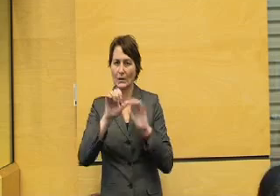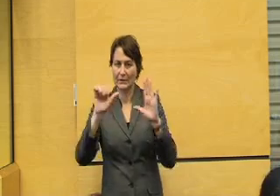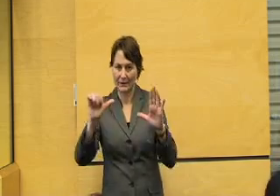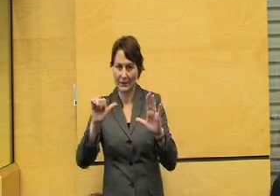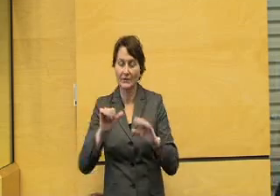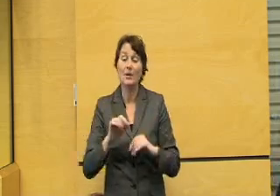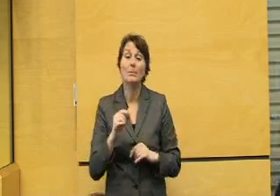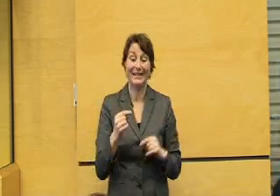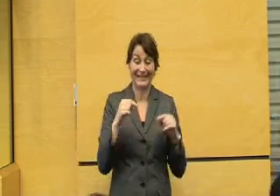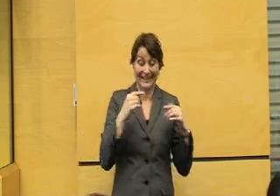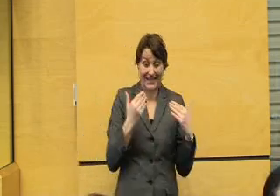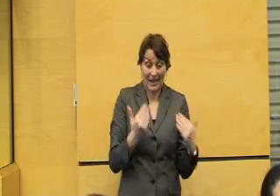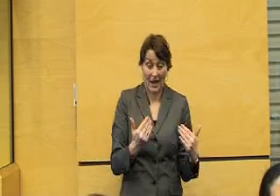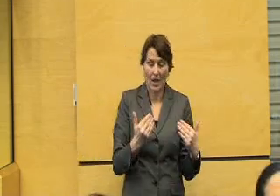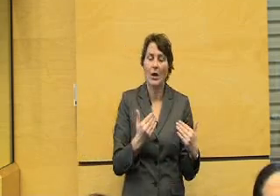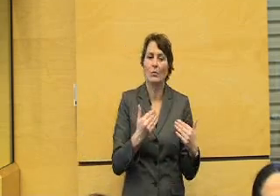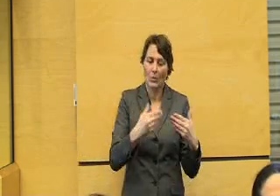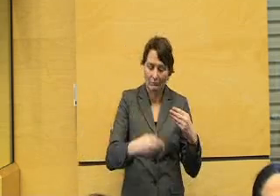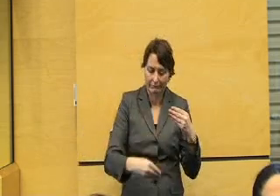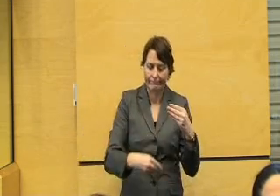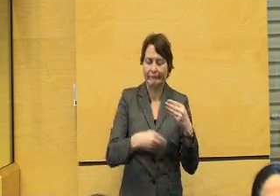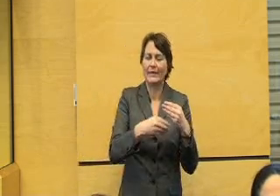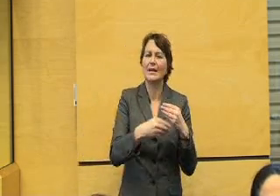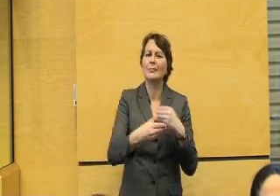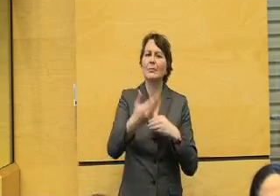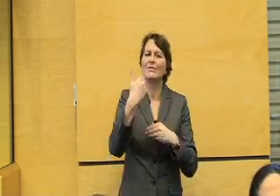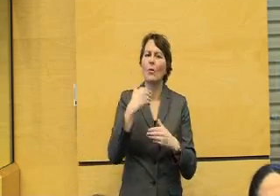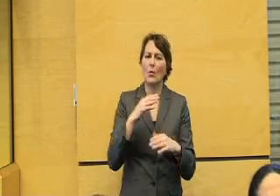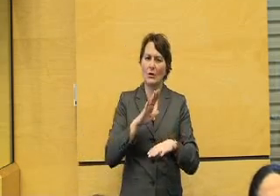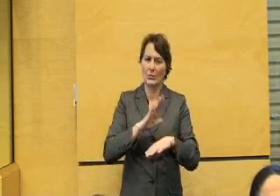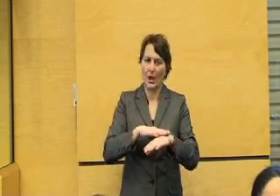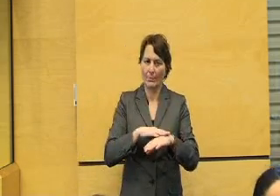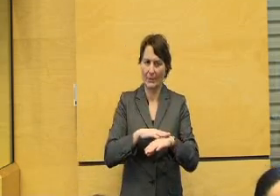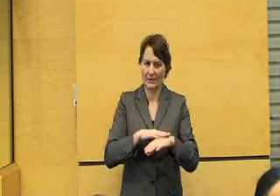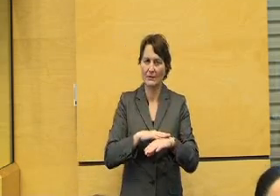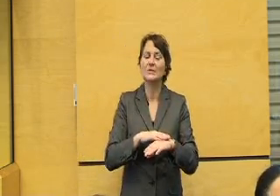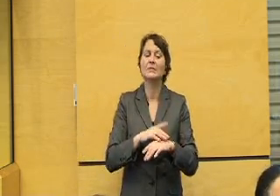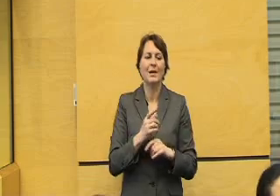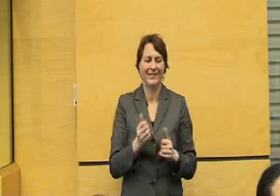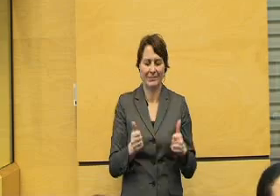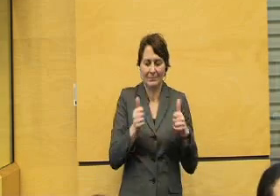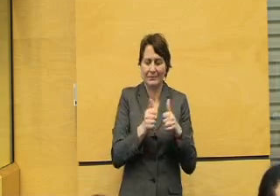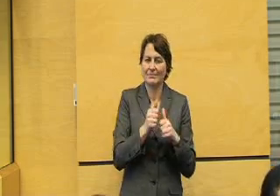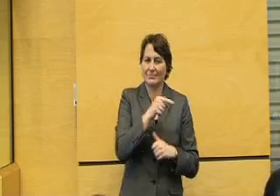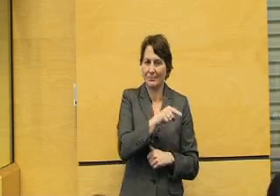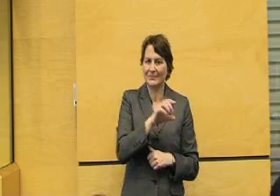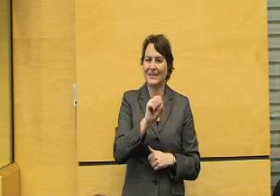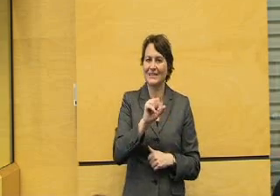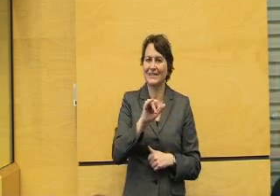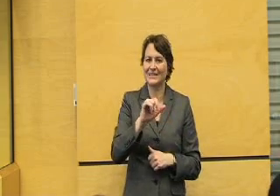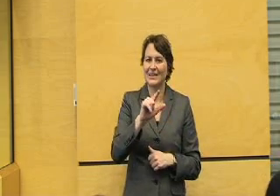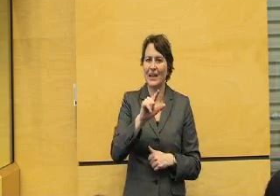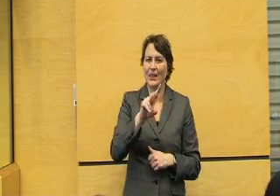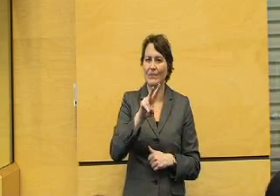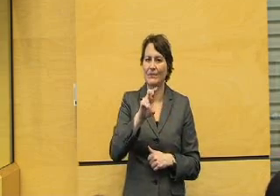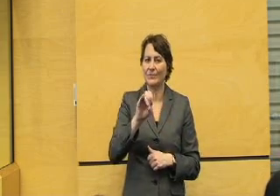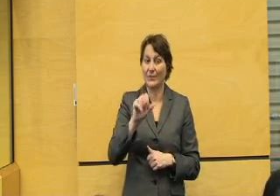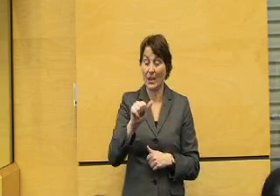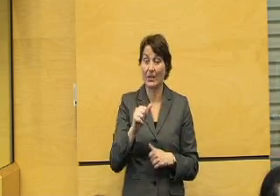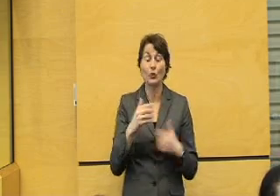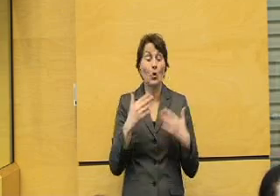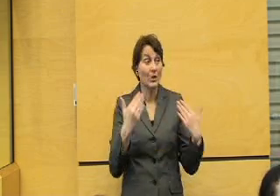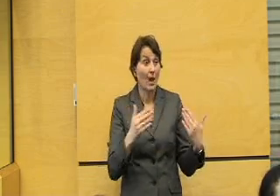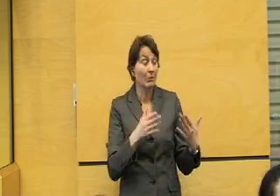here, to add to the comment made by my colleague Sylvia, I would like to ask you, what policy is the